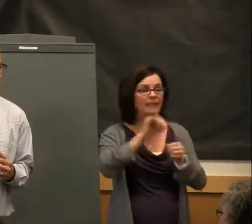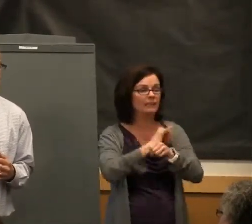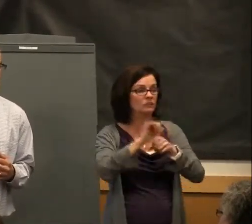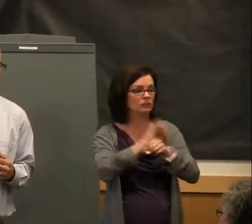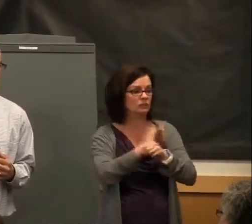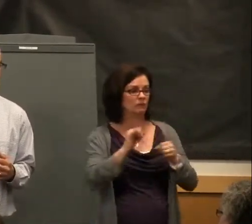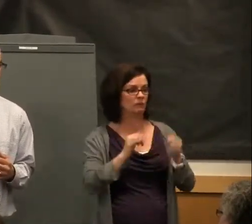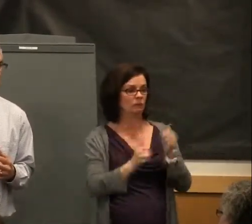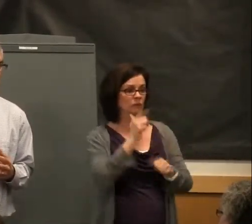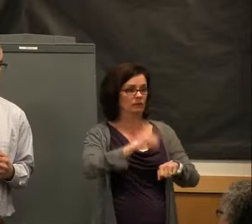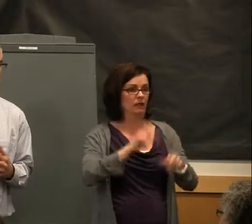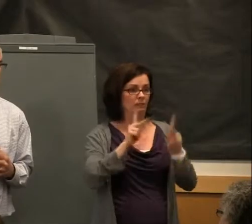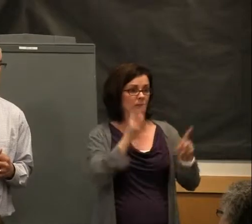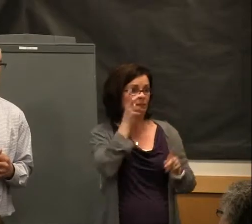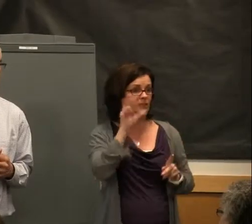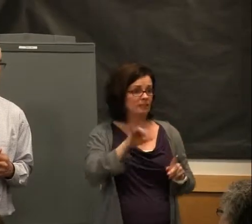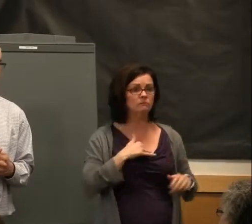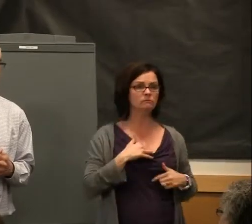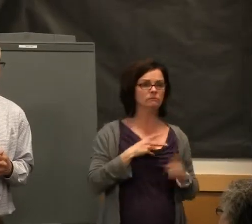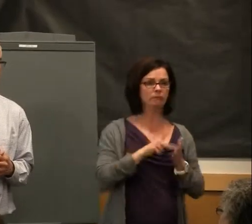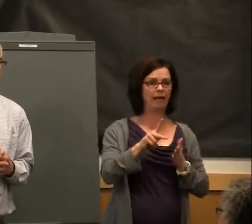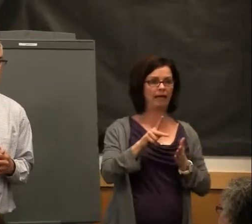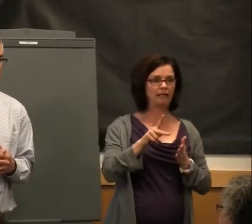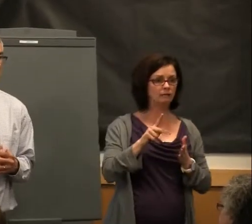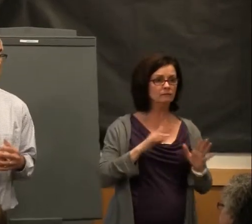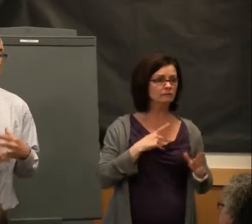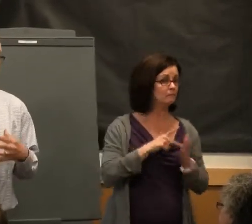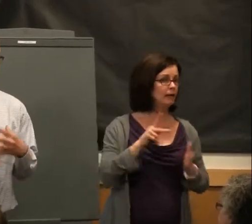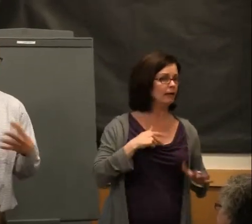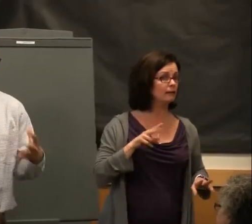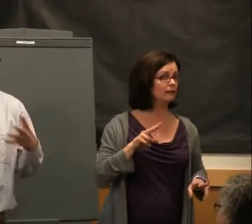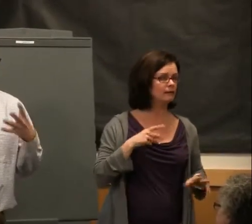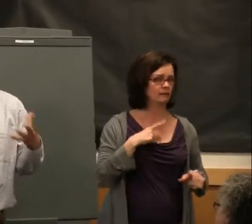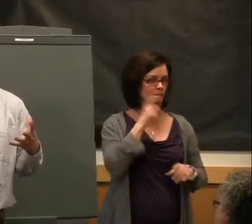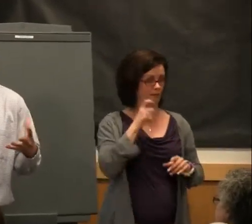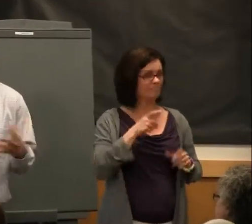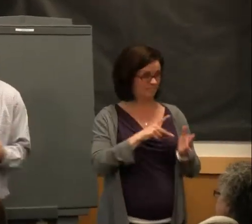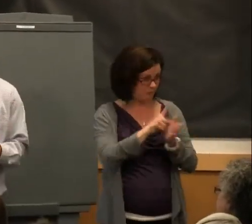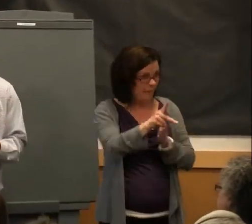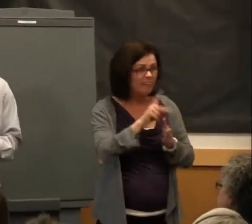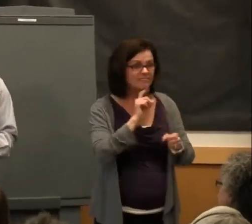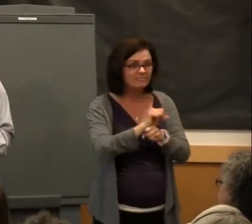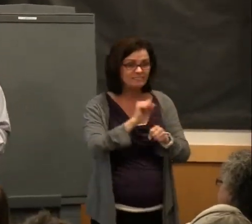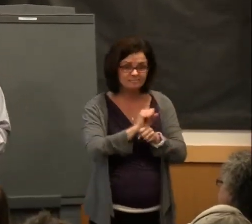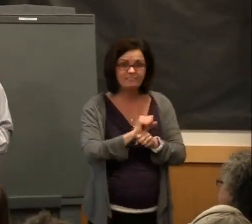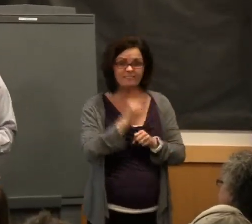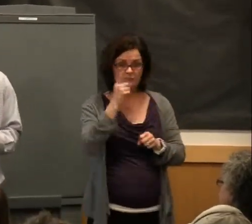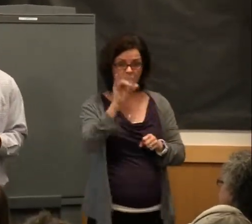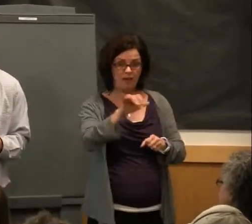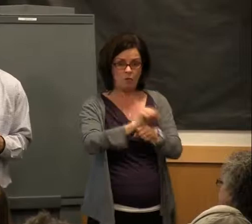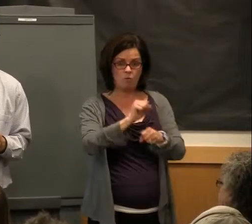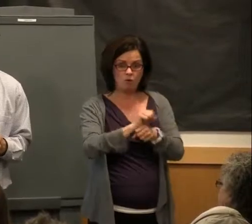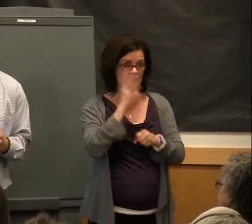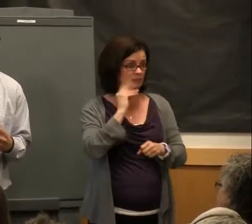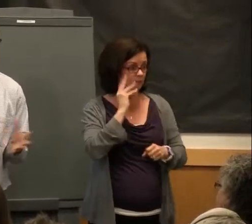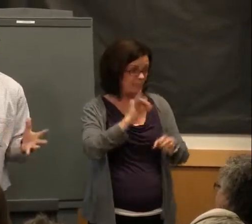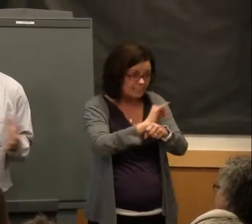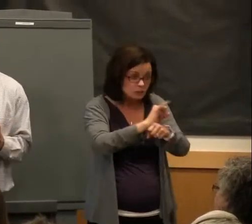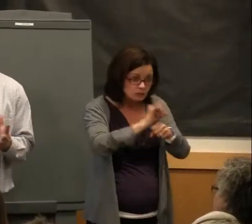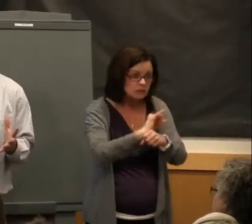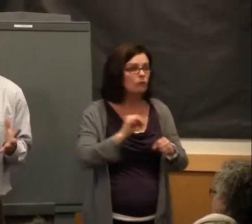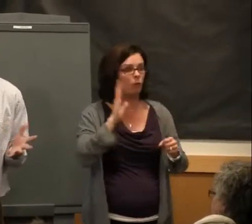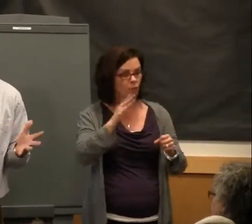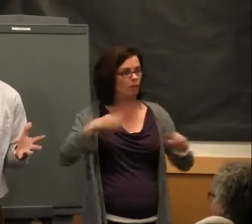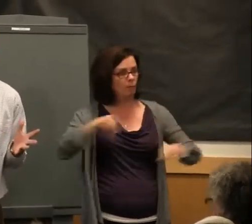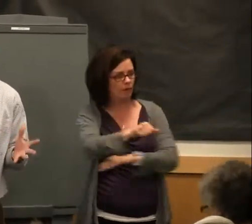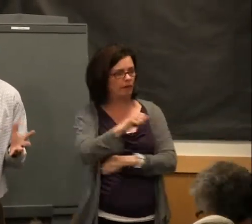gets everybody's ears to perk up just a bit when I say paid, because you're getting paid for this work experience. One of the